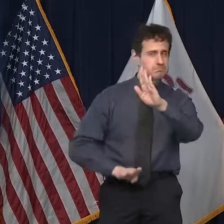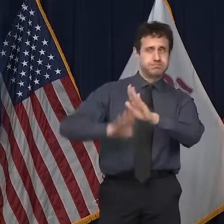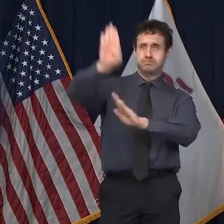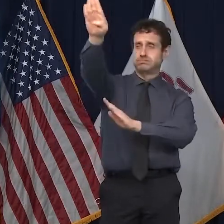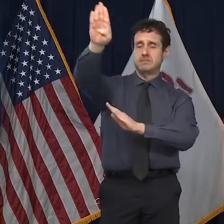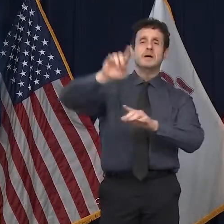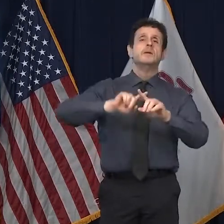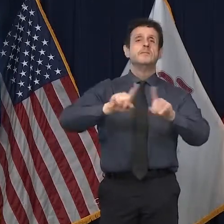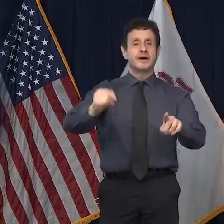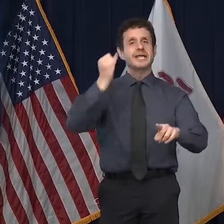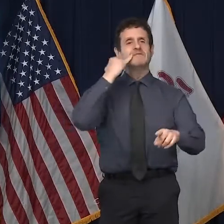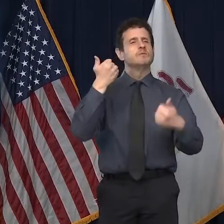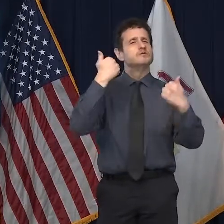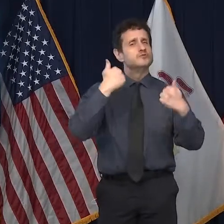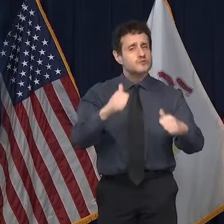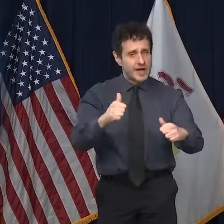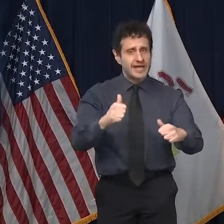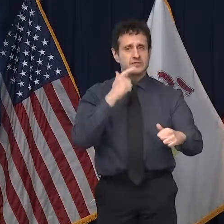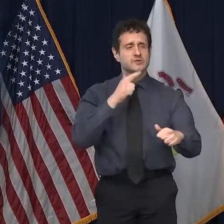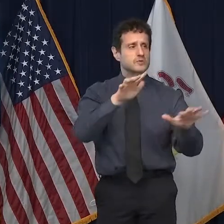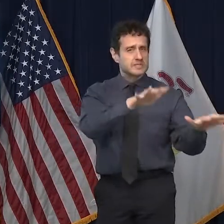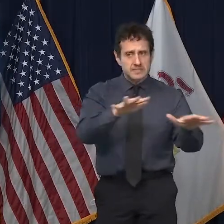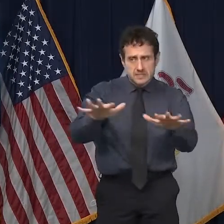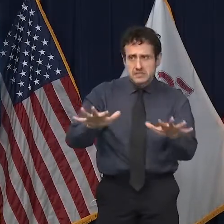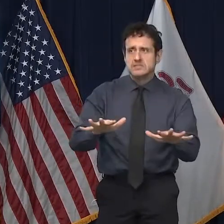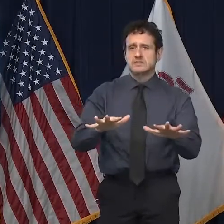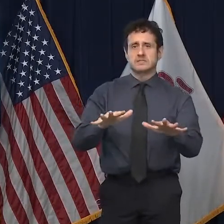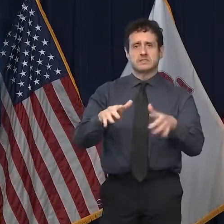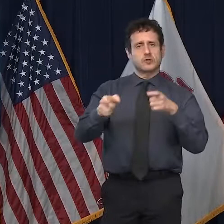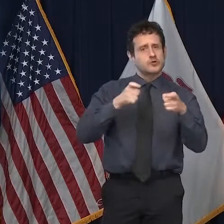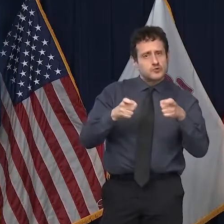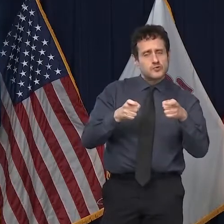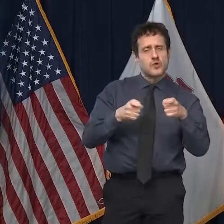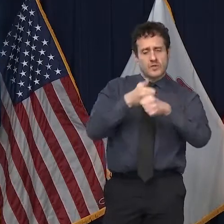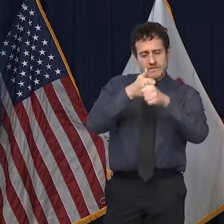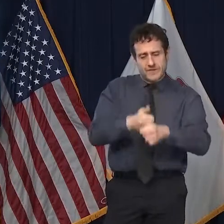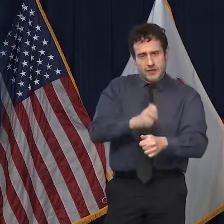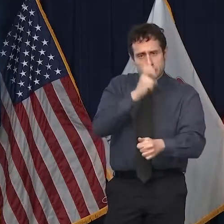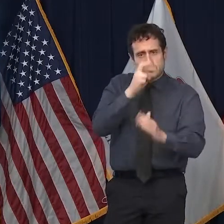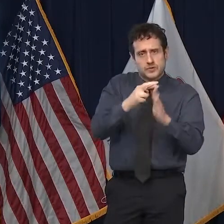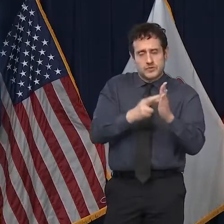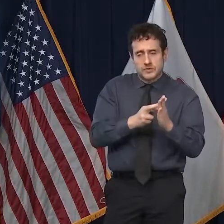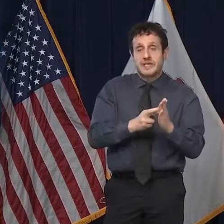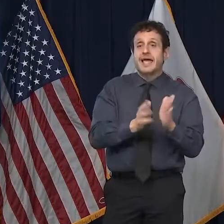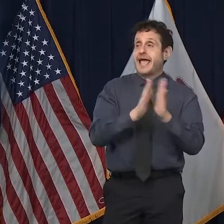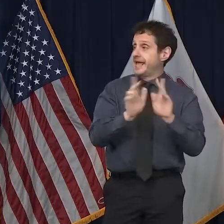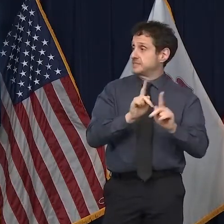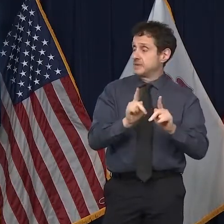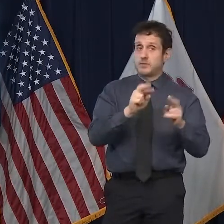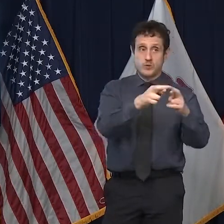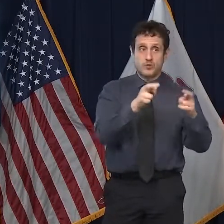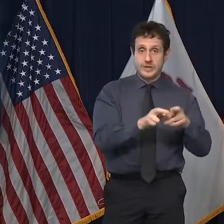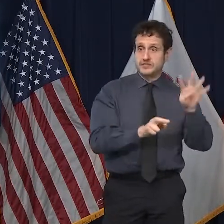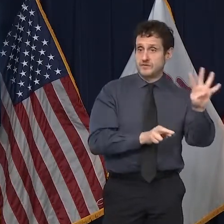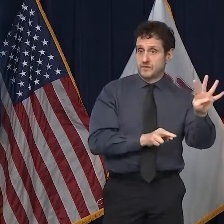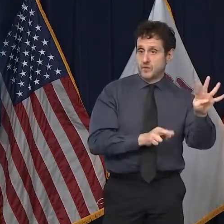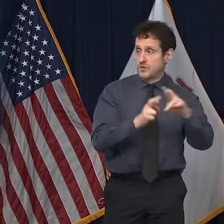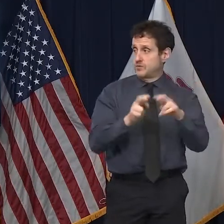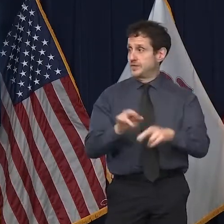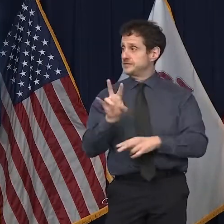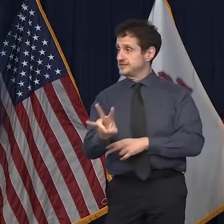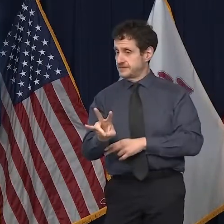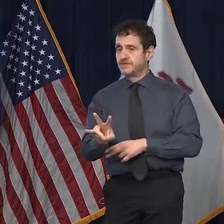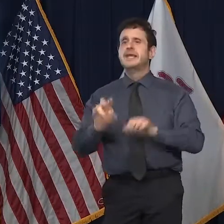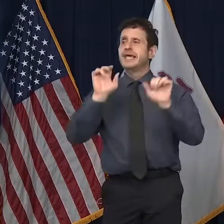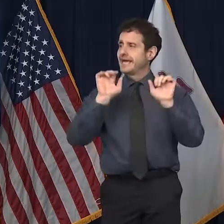we would just give it a try, we will see that it will work. Ask the people in Region 4 and Region 7. They proved this already. It